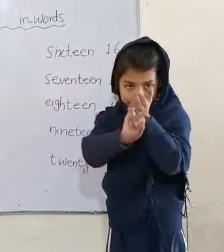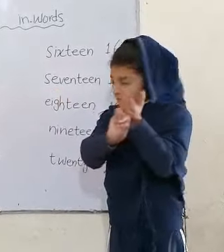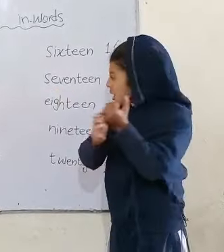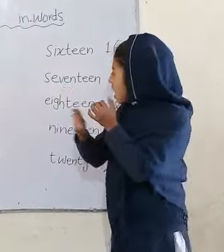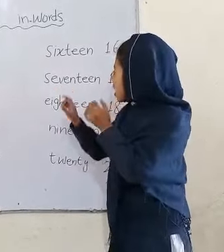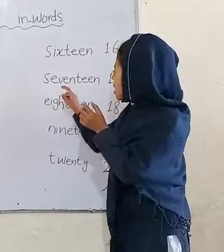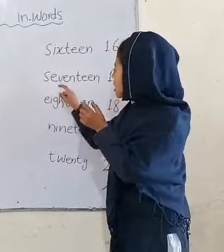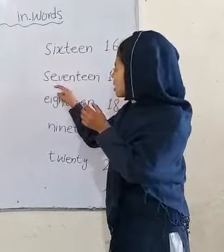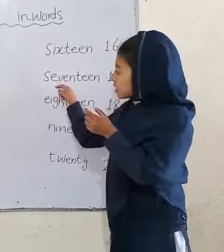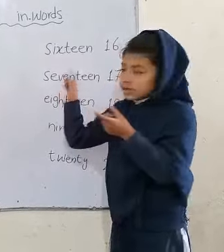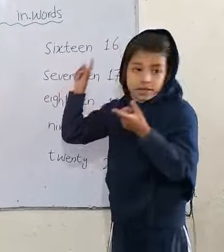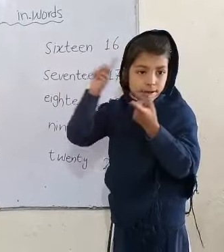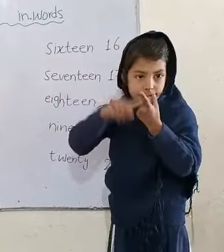S E